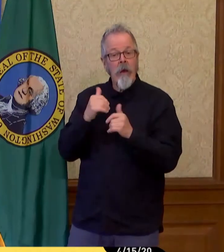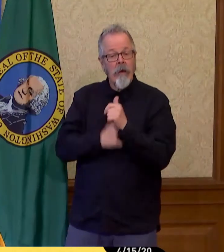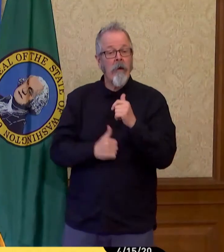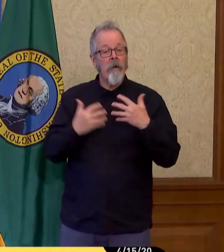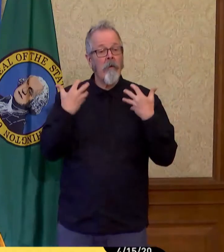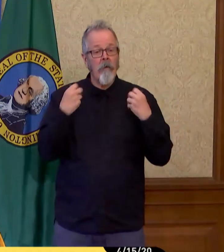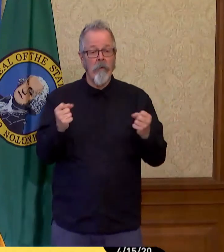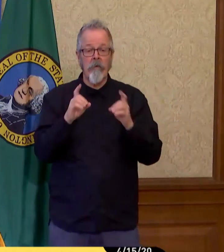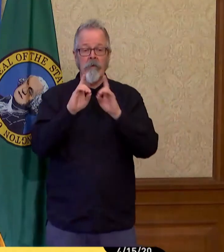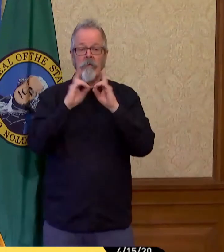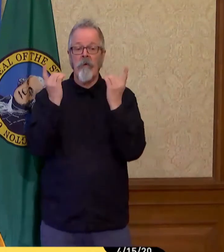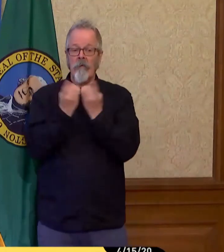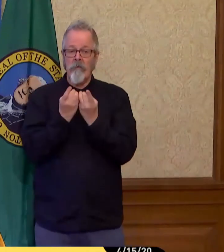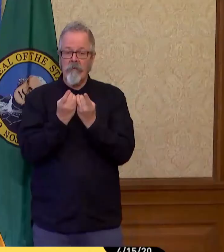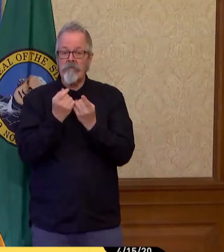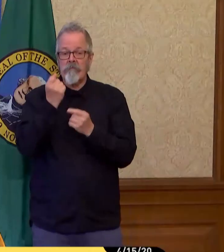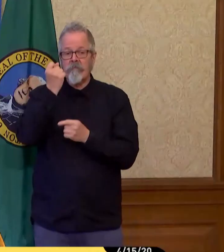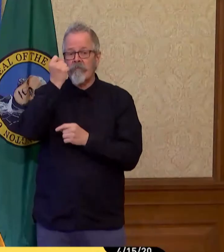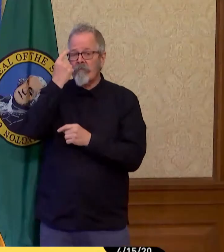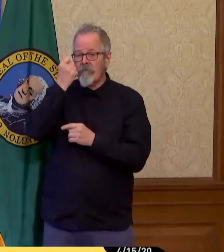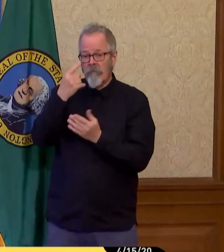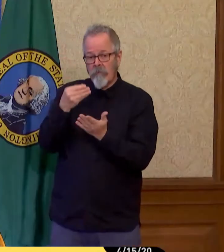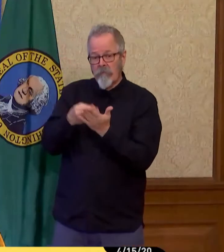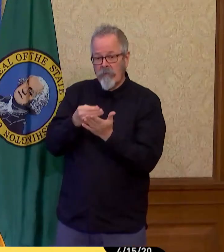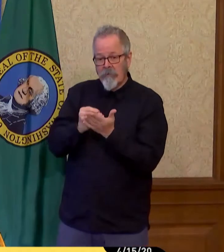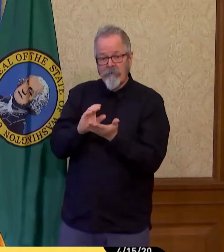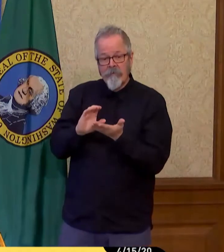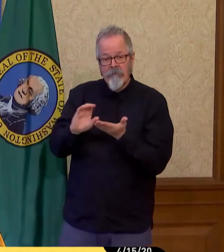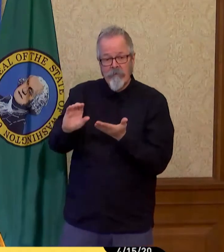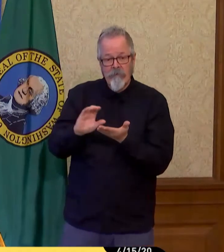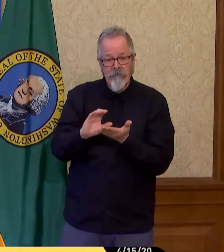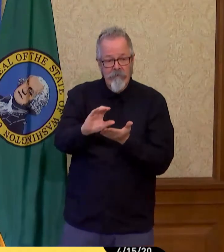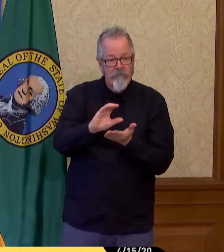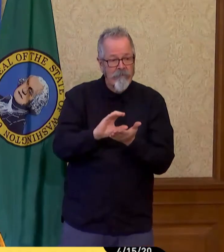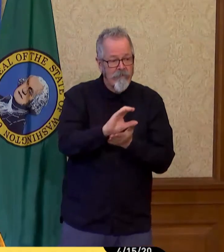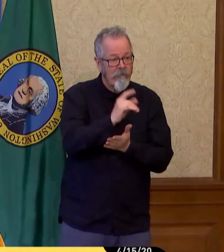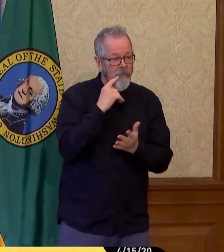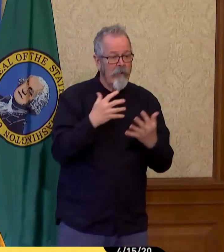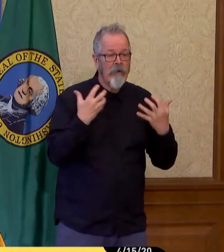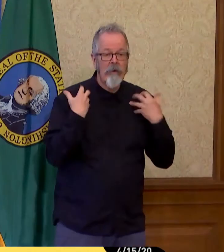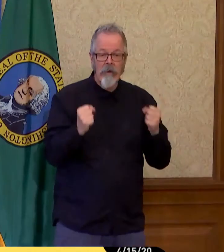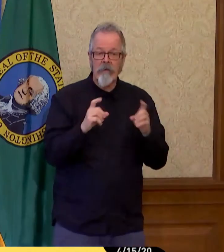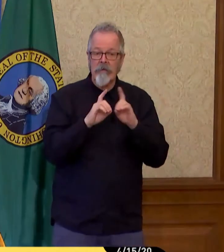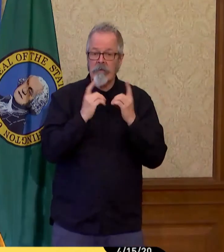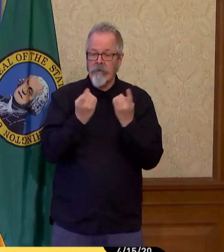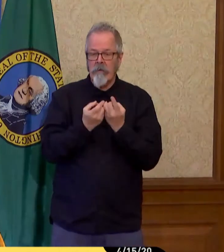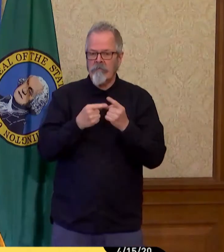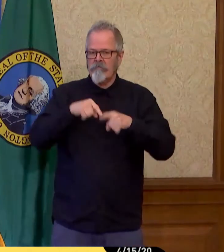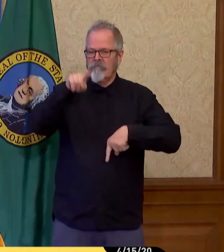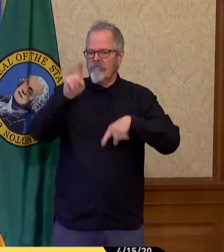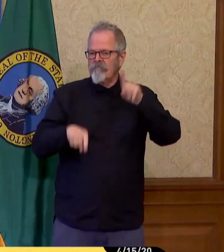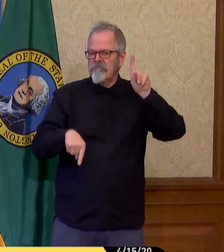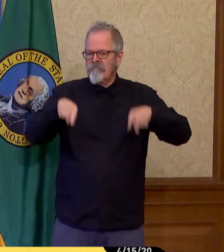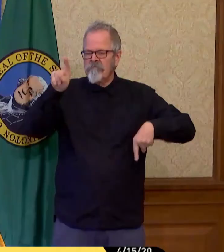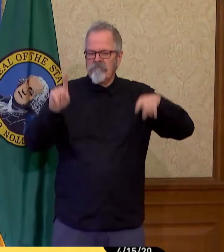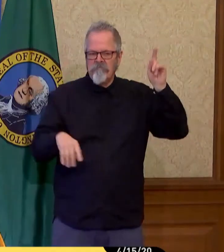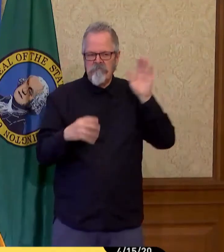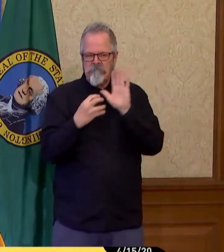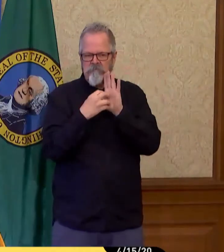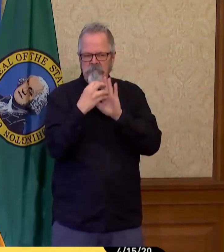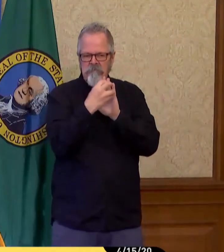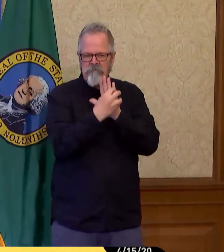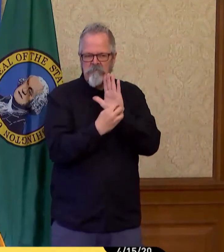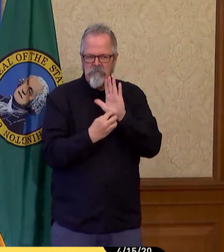to effectively respond and continue to keep the virus under control? Yes, this is a really valid concern, because some of